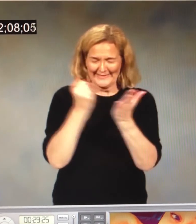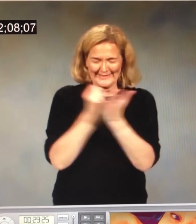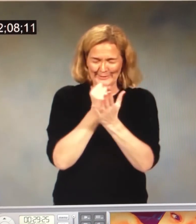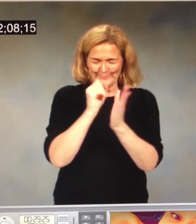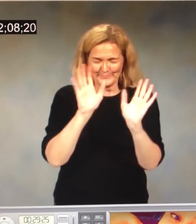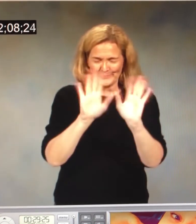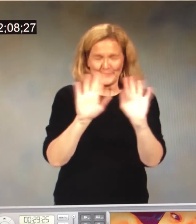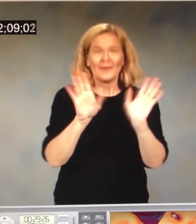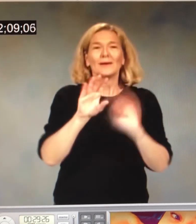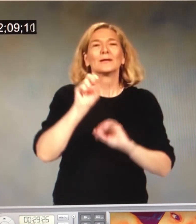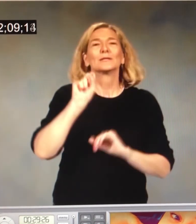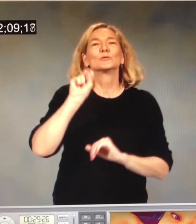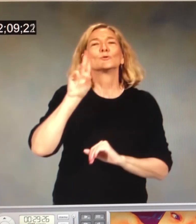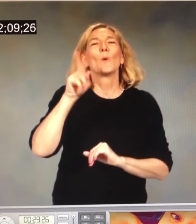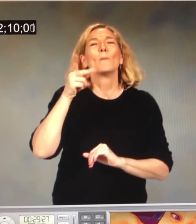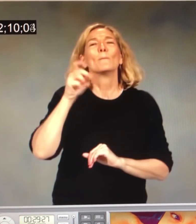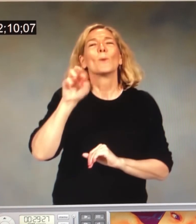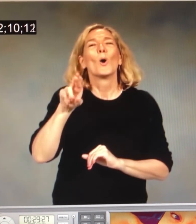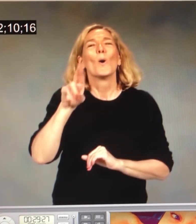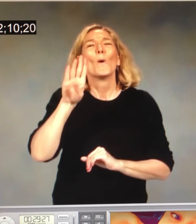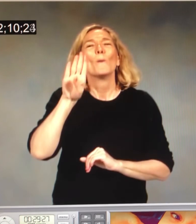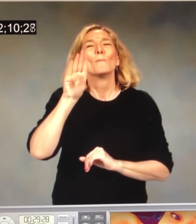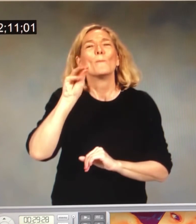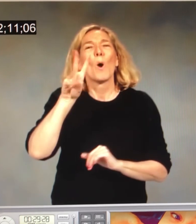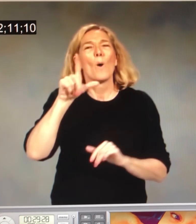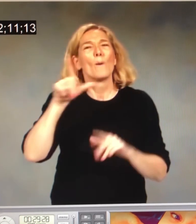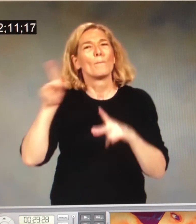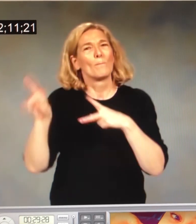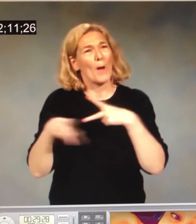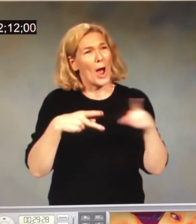No, they don't take advantage.